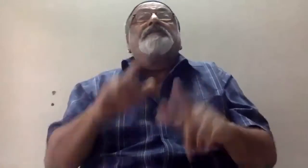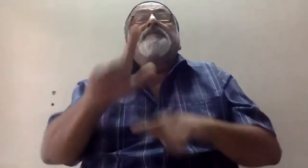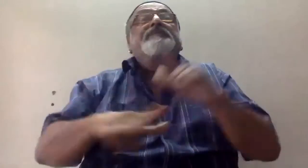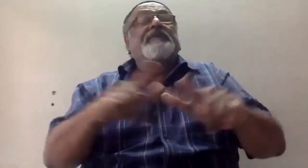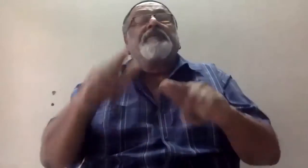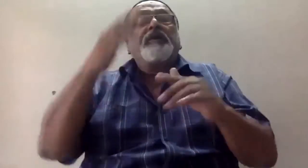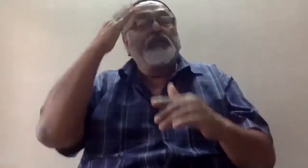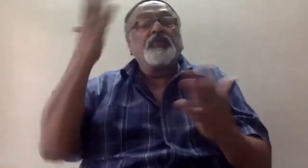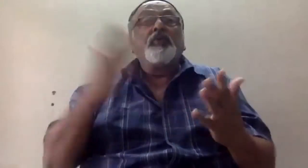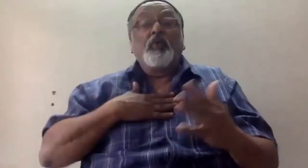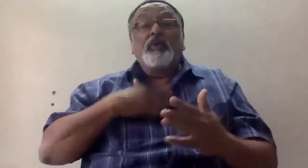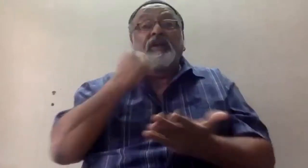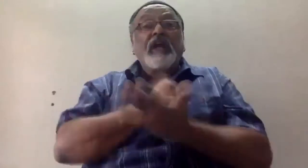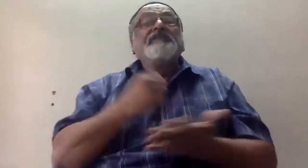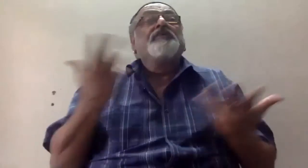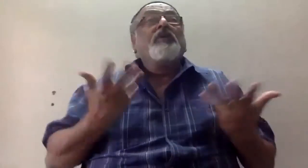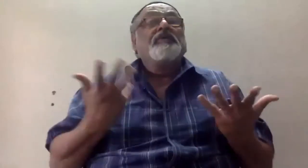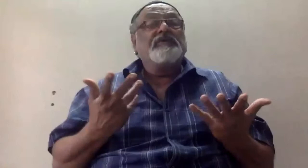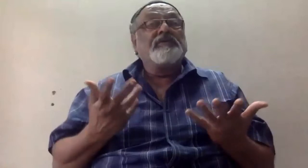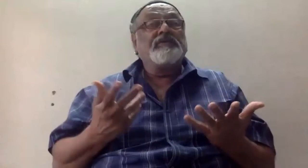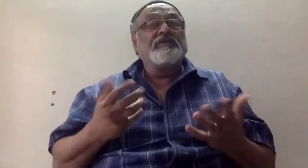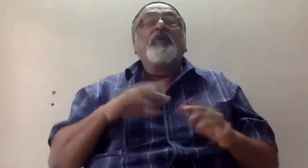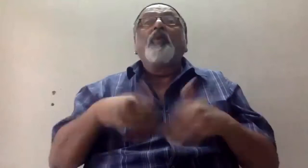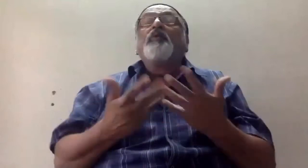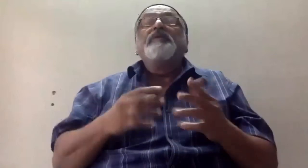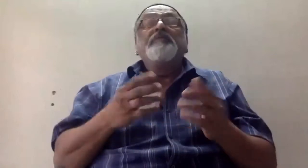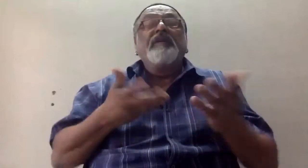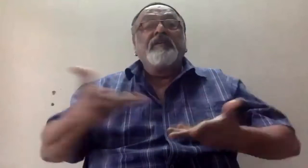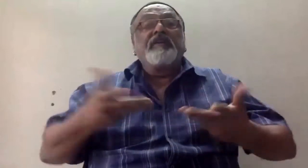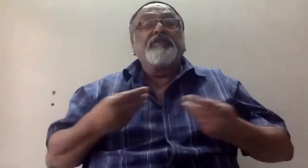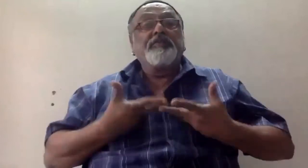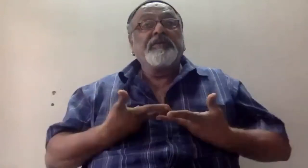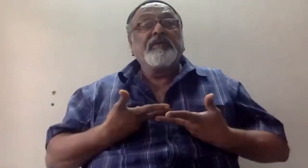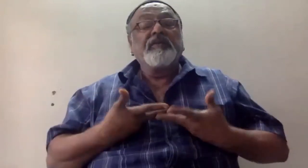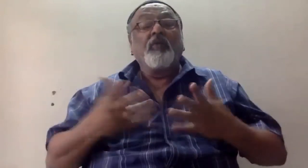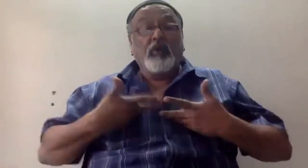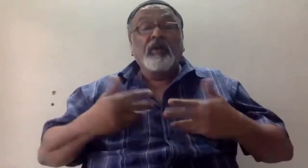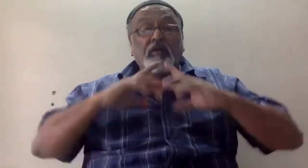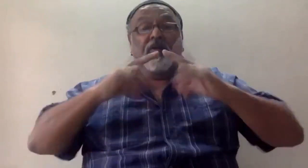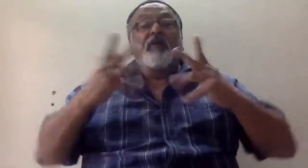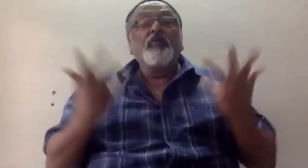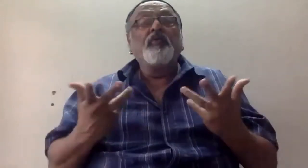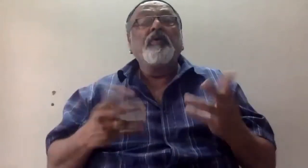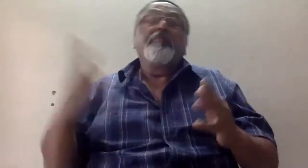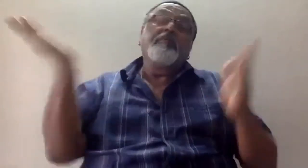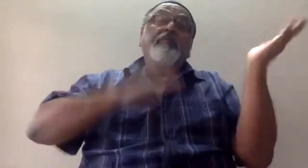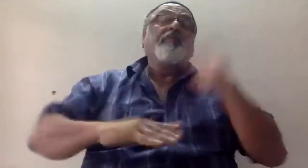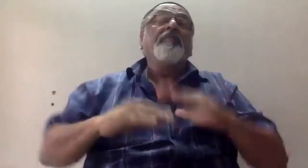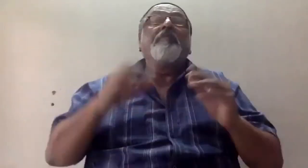are my rights, how would I be treated, what can I do if I'm treated badly, can I